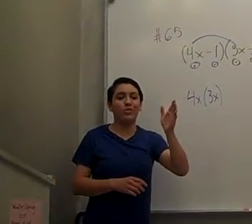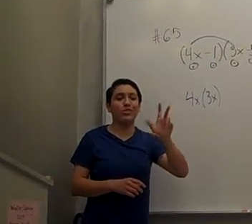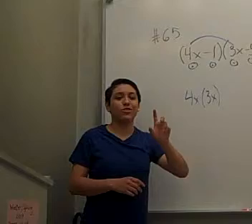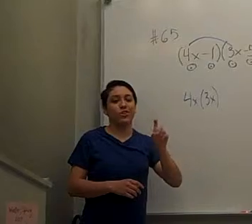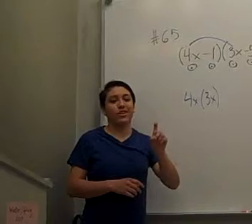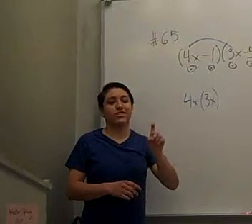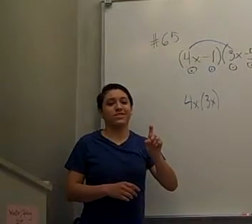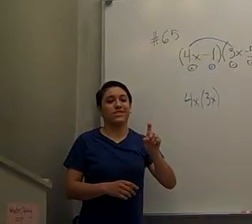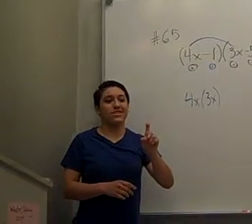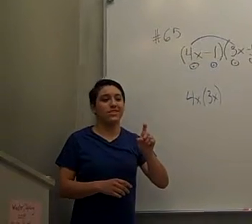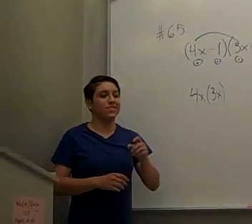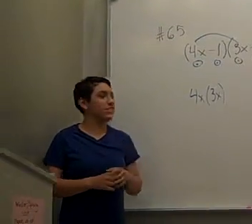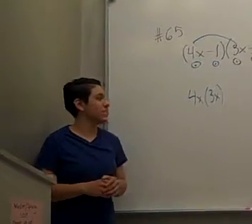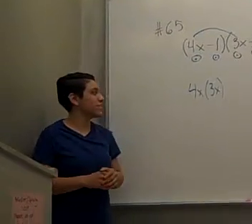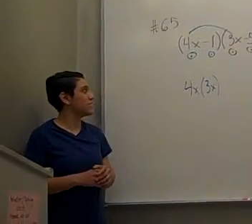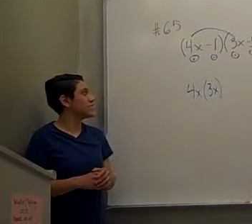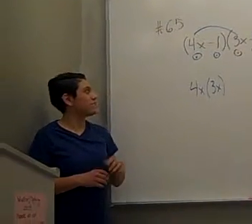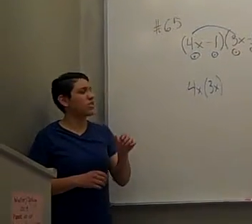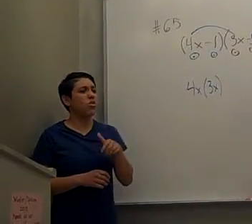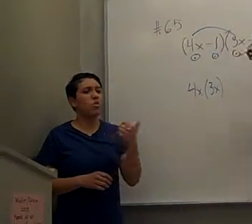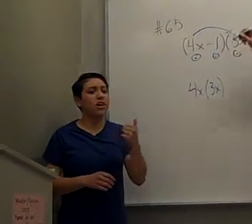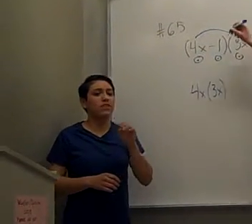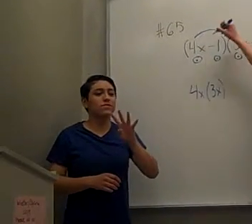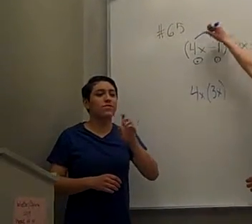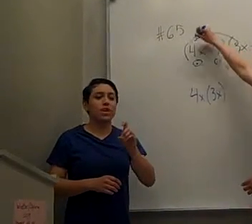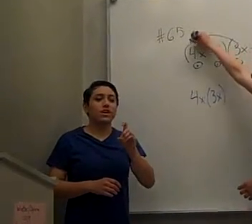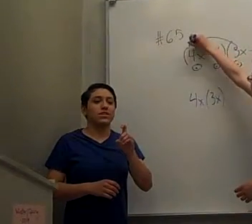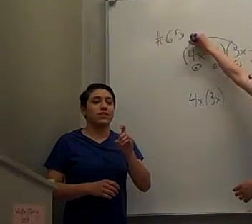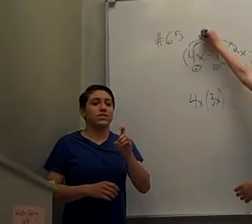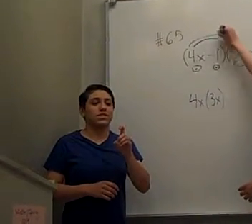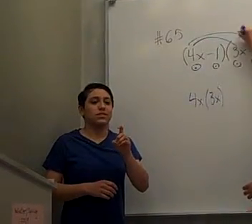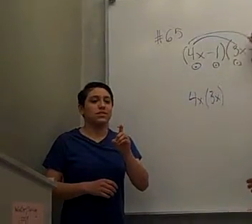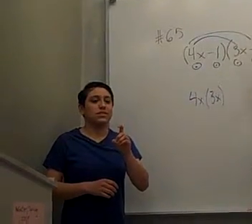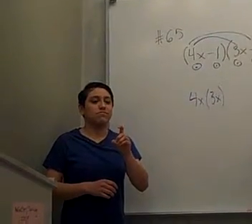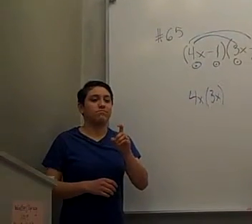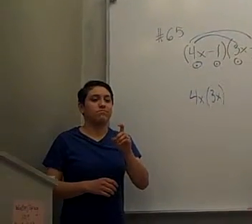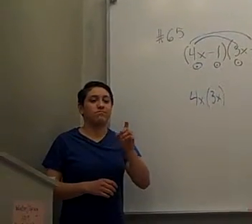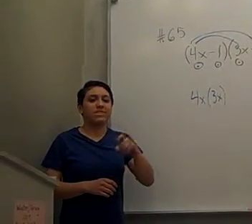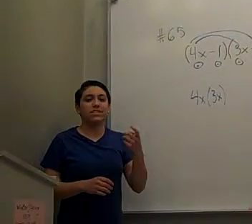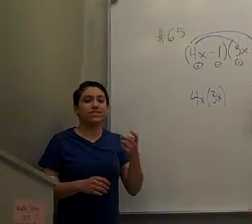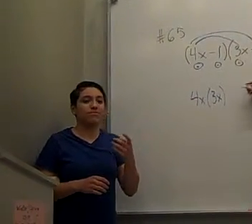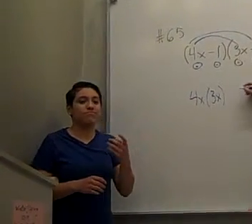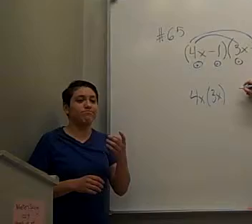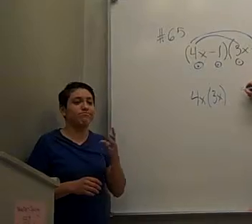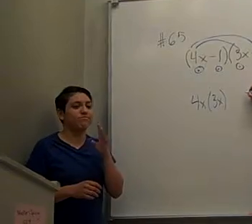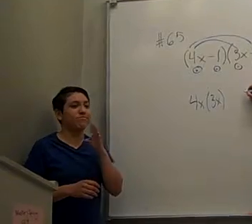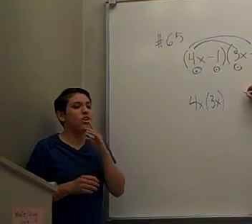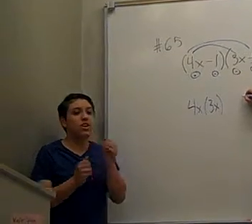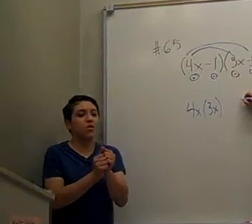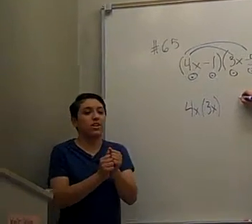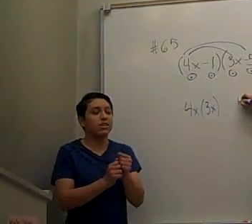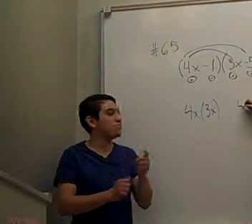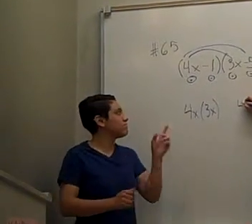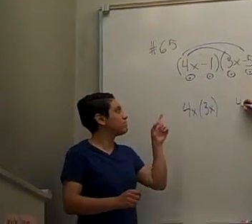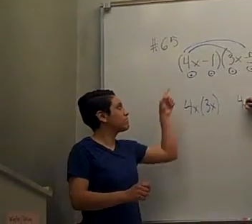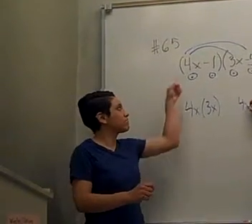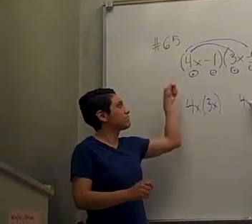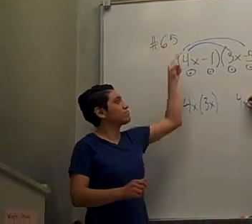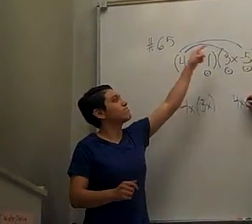hello to? The negative 5. So I got 4x saying hello to the negative 5. So